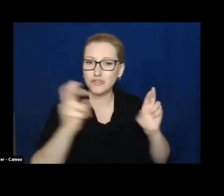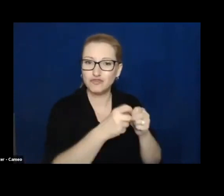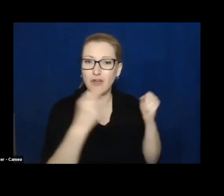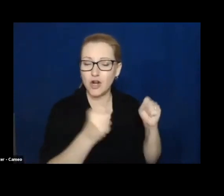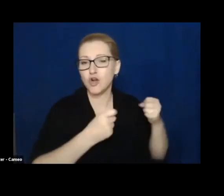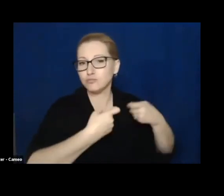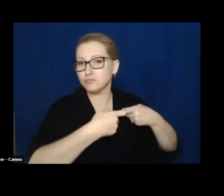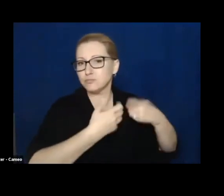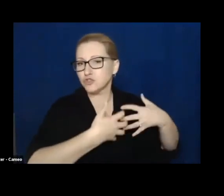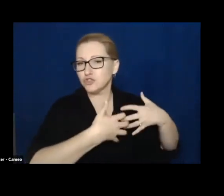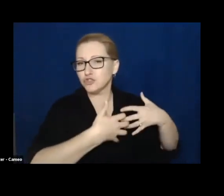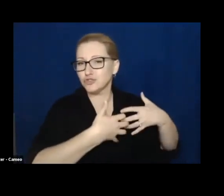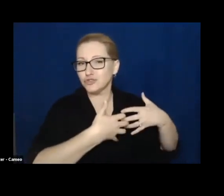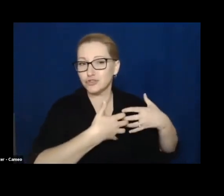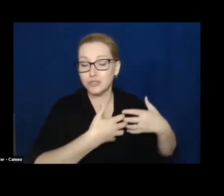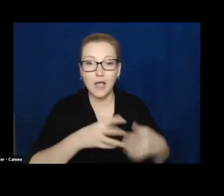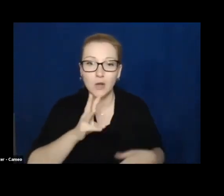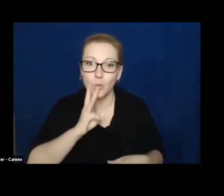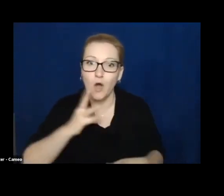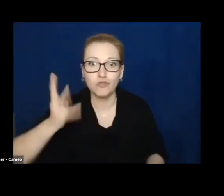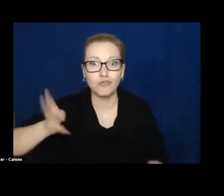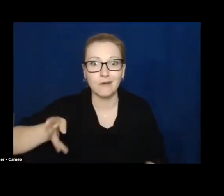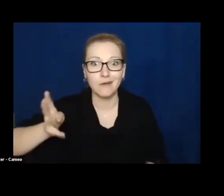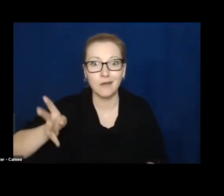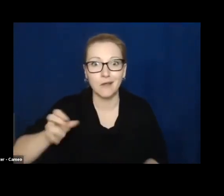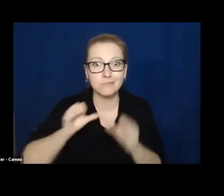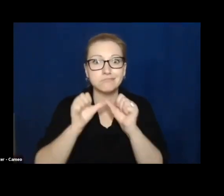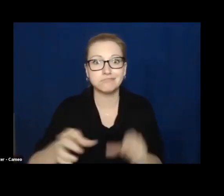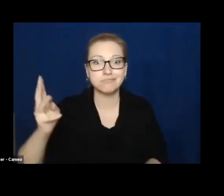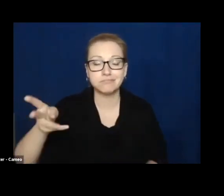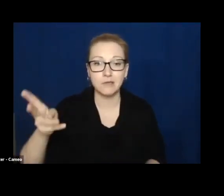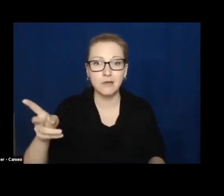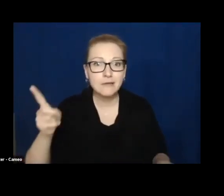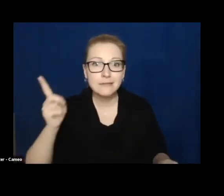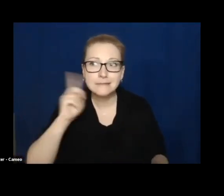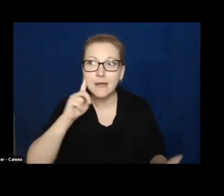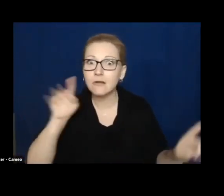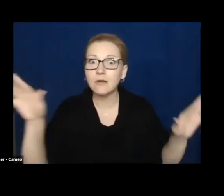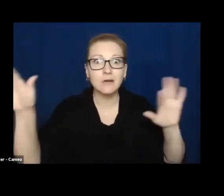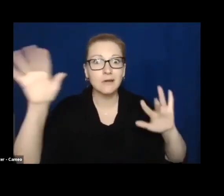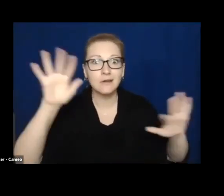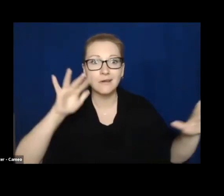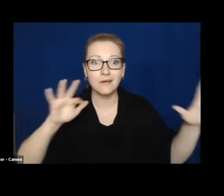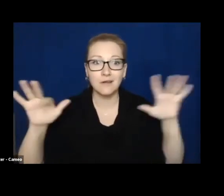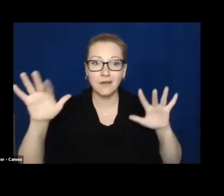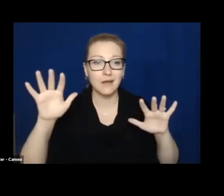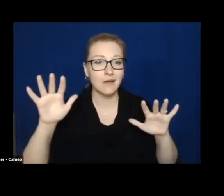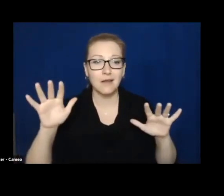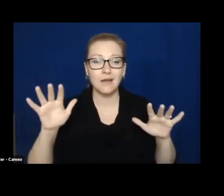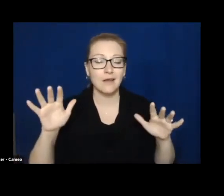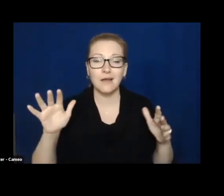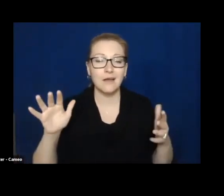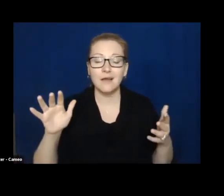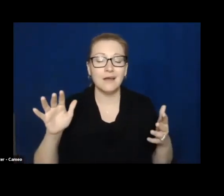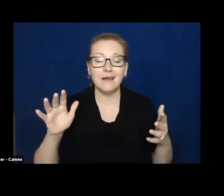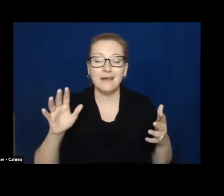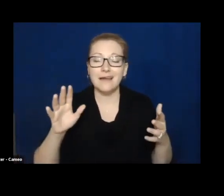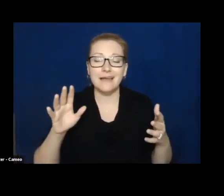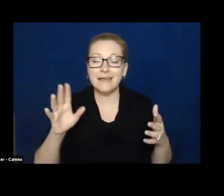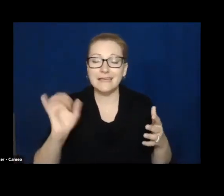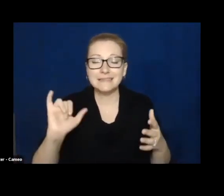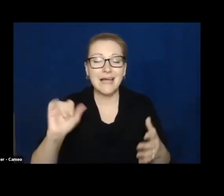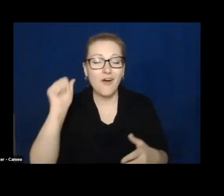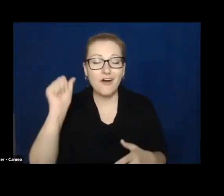there's constant water running in the kitchen. This is an educational audiologist's acoustic